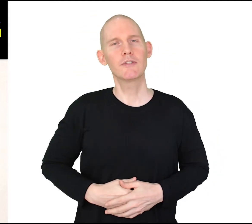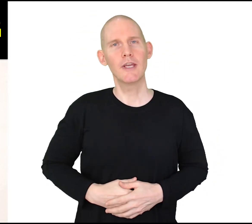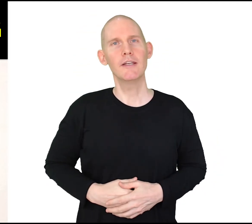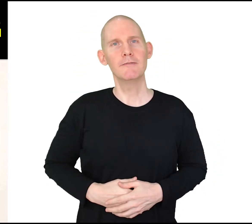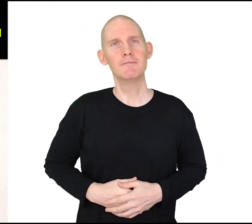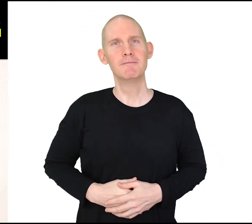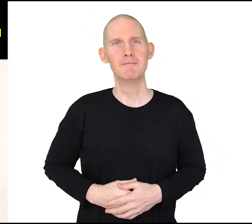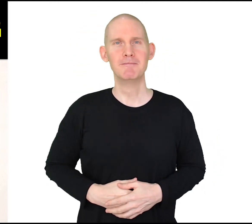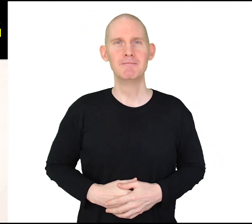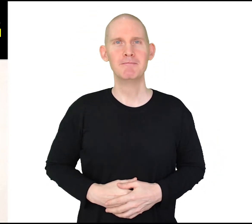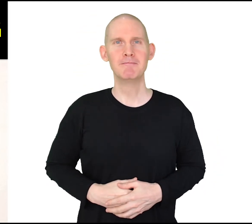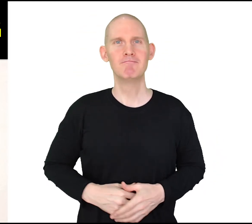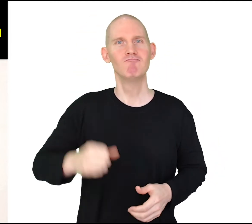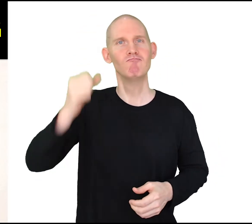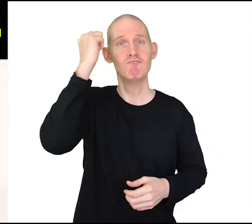Understanding.